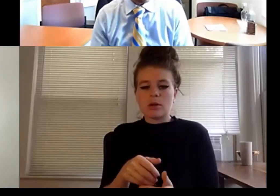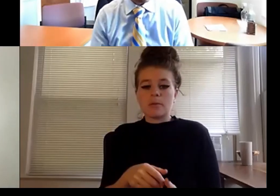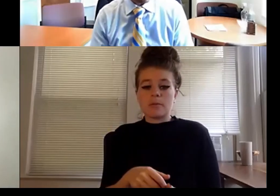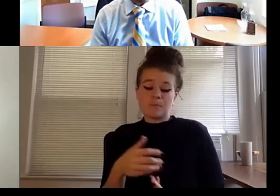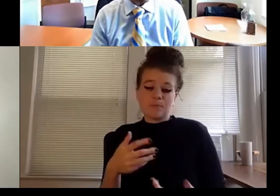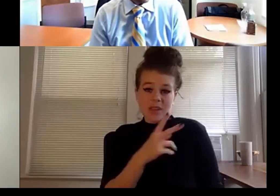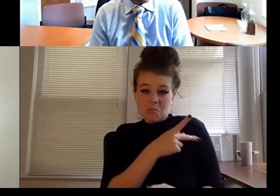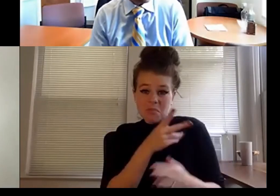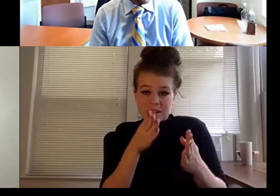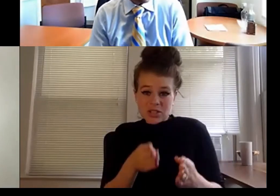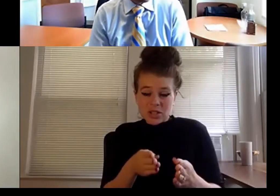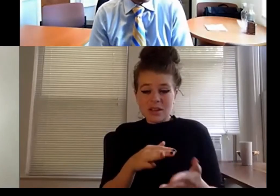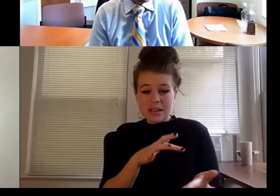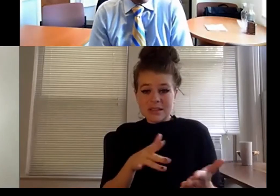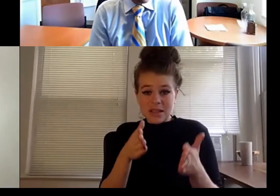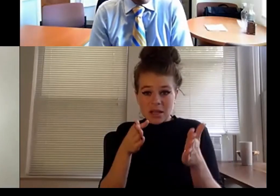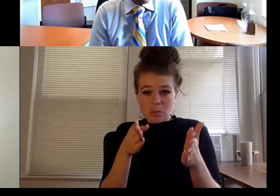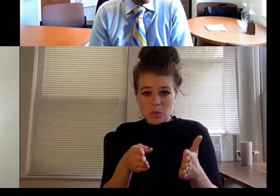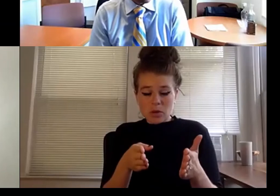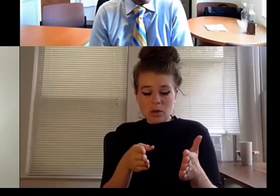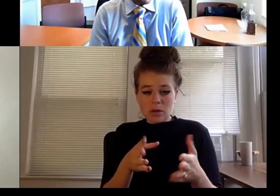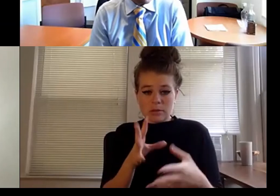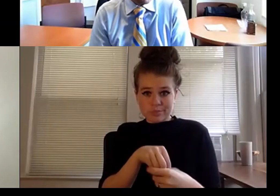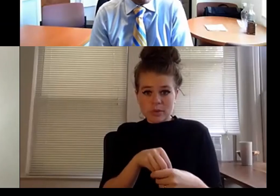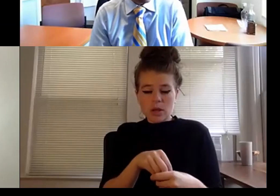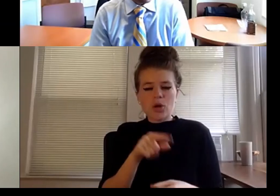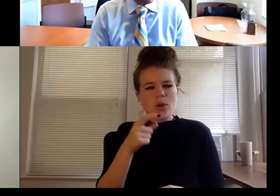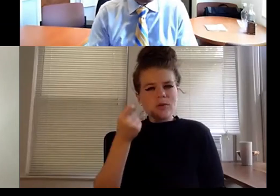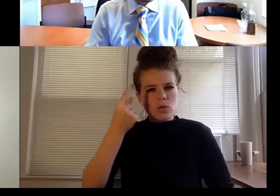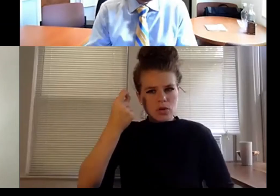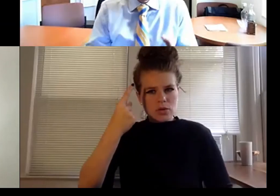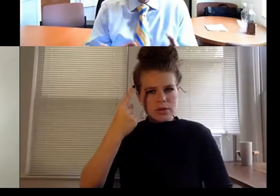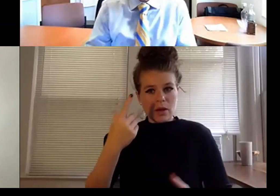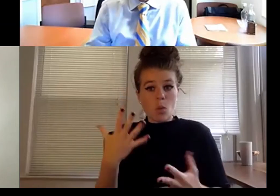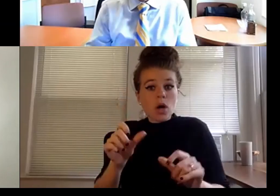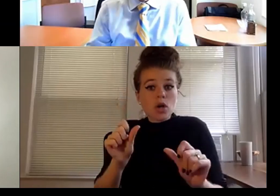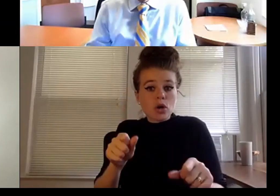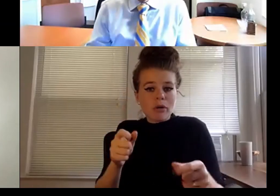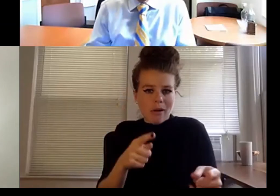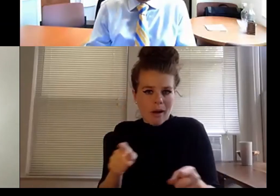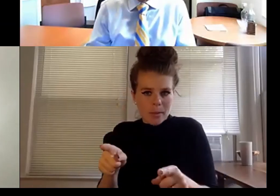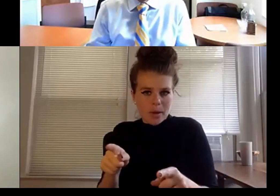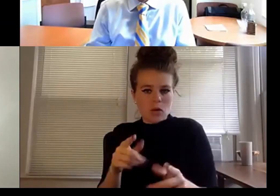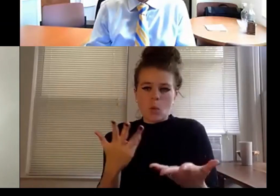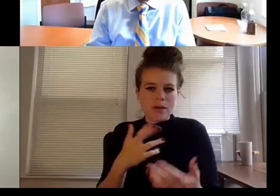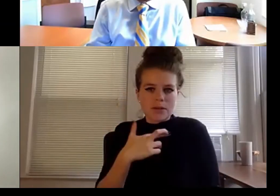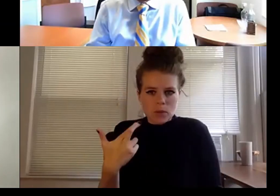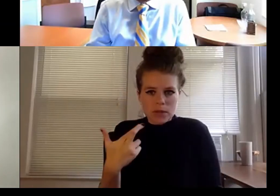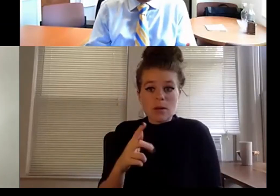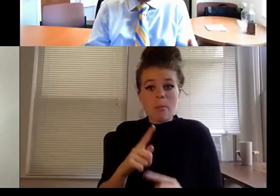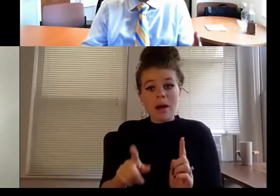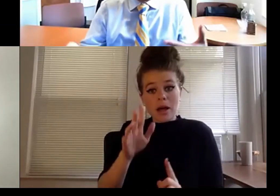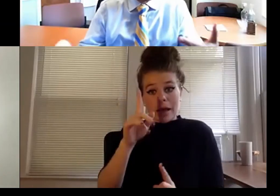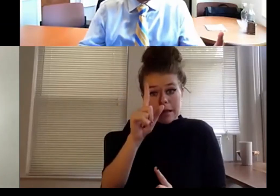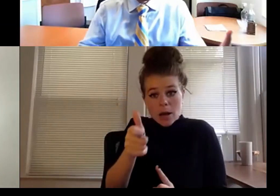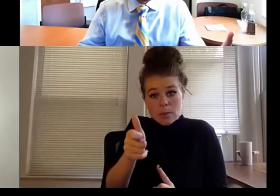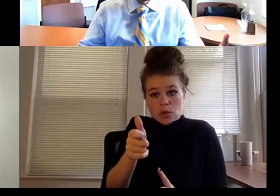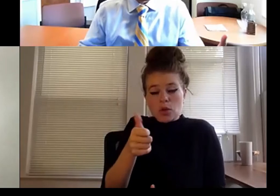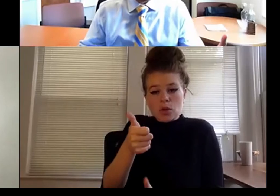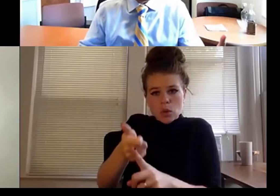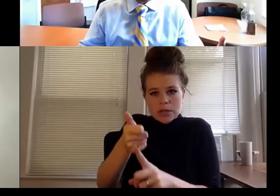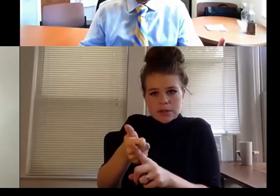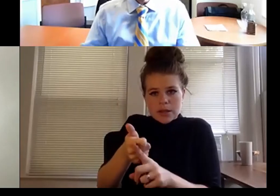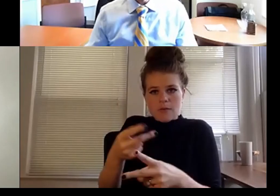as a study subject, understand what are potential side effects, but then you are there to weigh the risk and the benefit. As I look at the